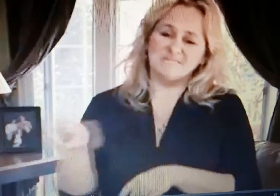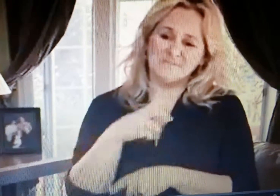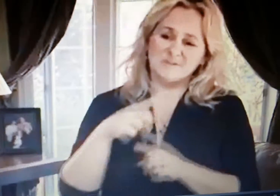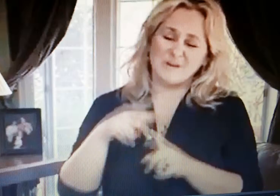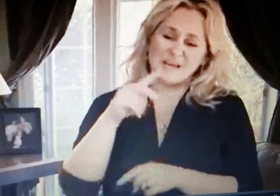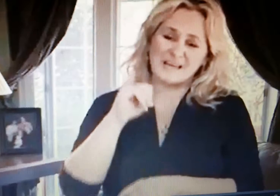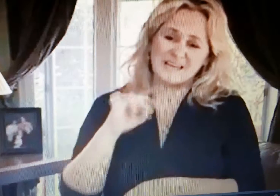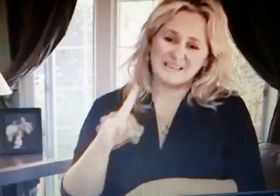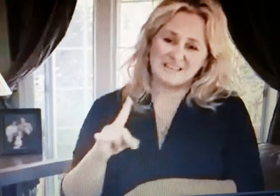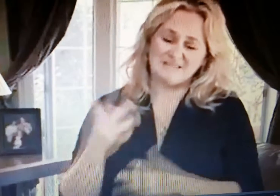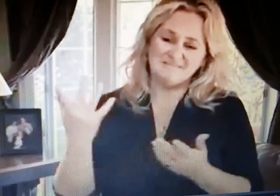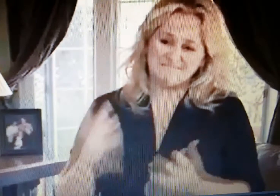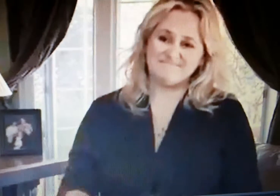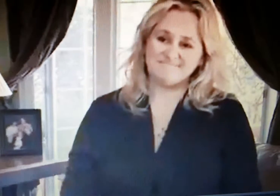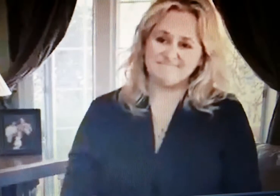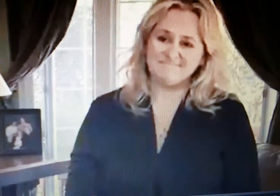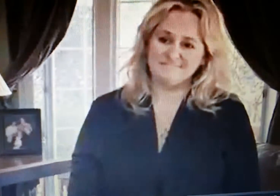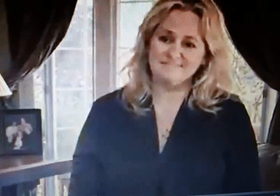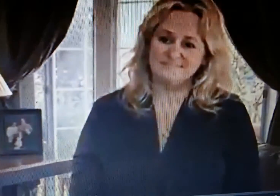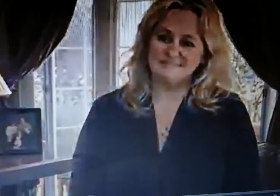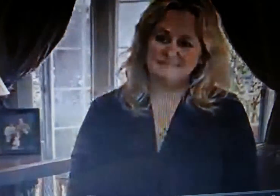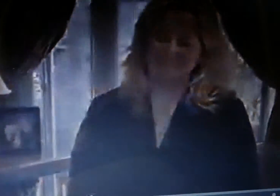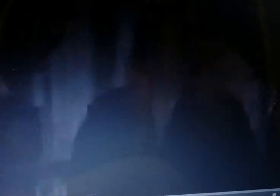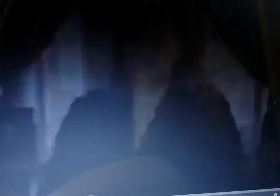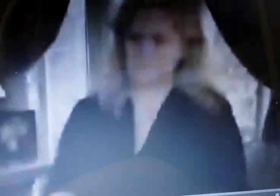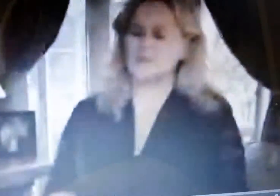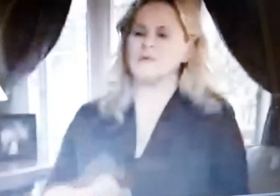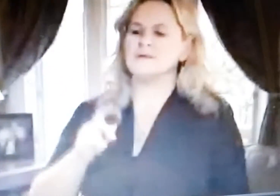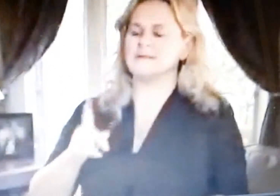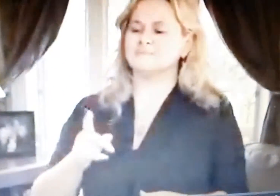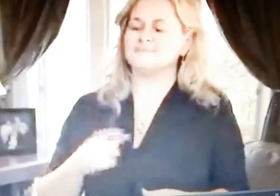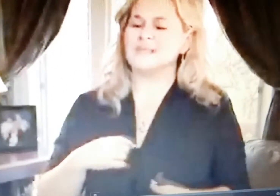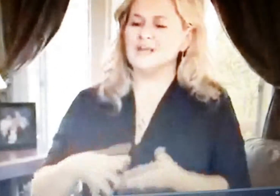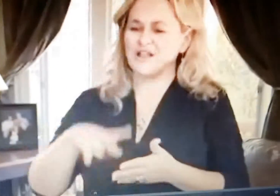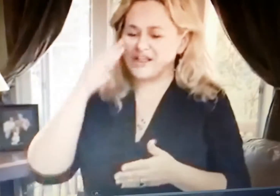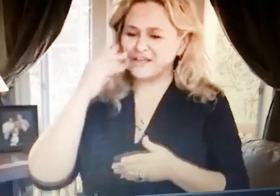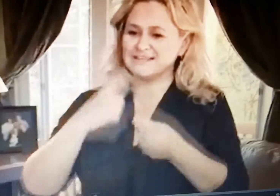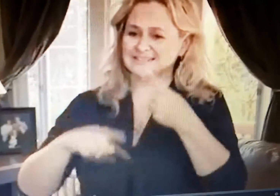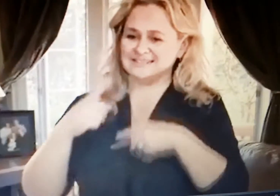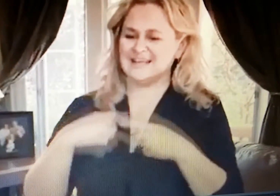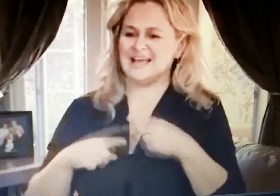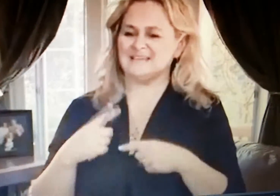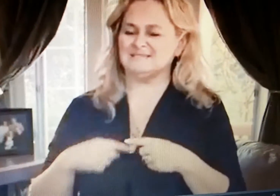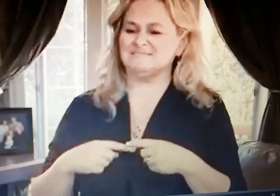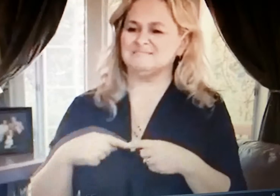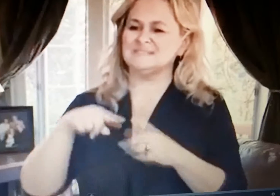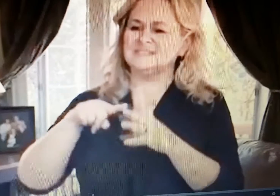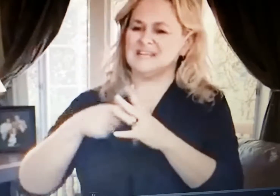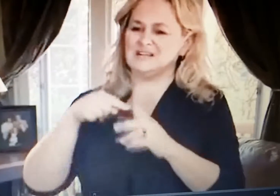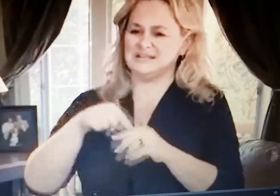So then I went to a different school, and then I ended up at MSD. I learned